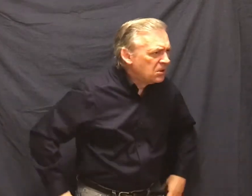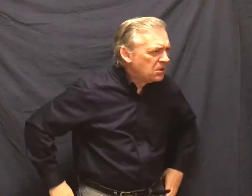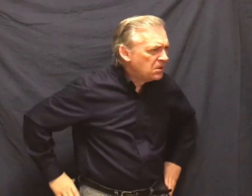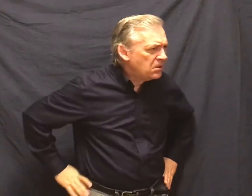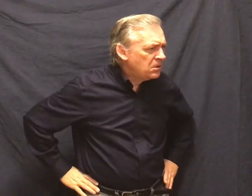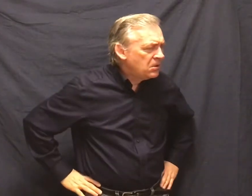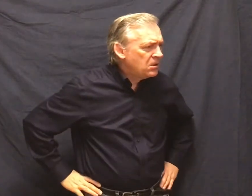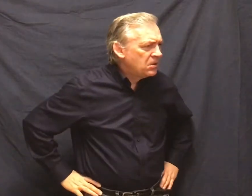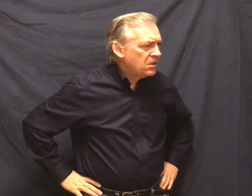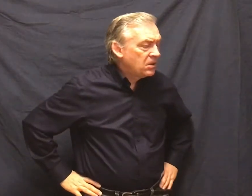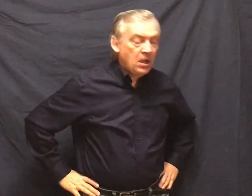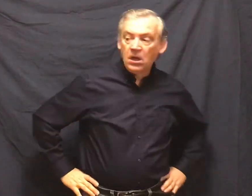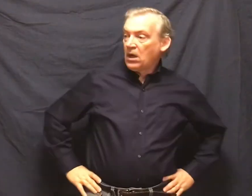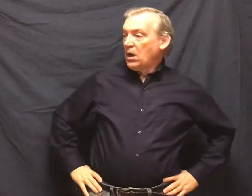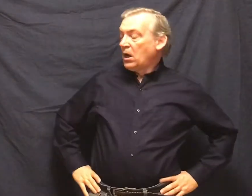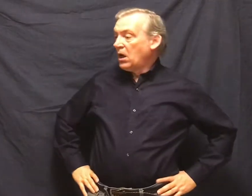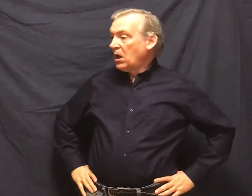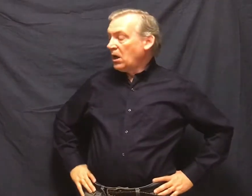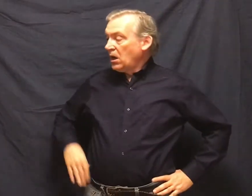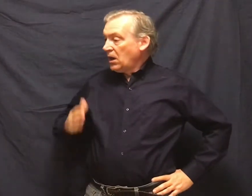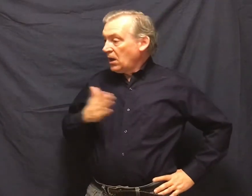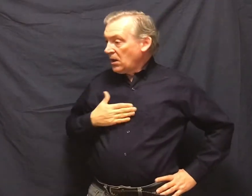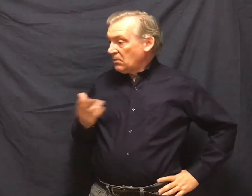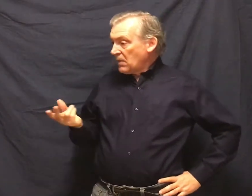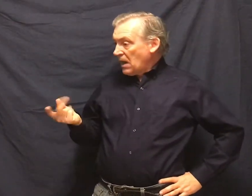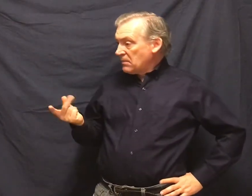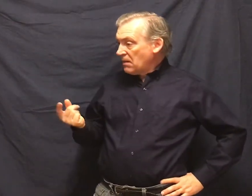The pup, Lenny repeated. I come to see my pup.